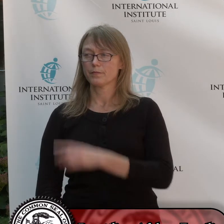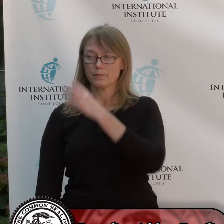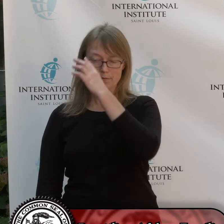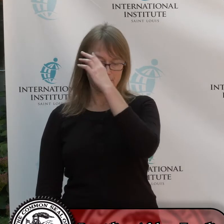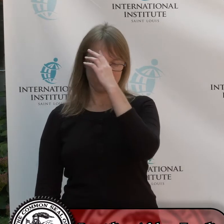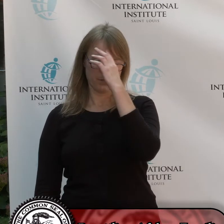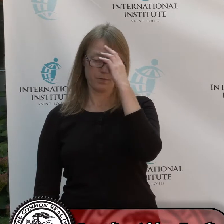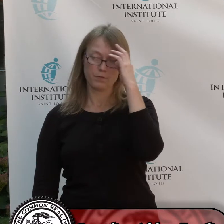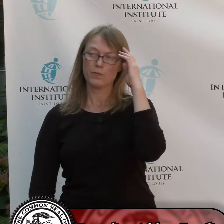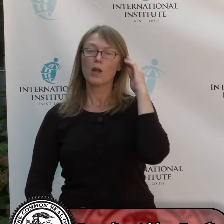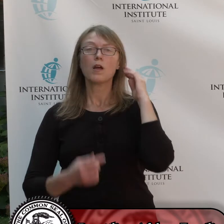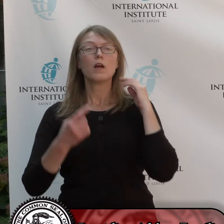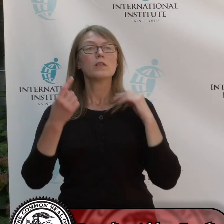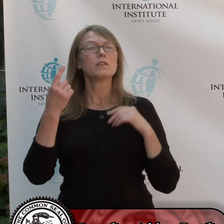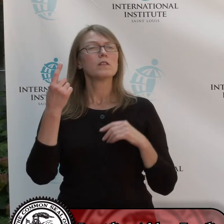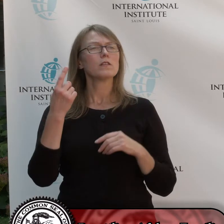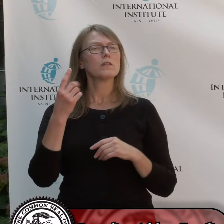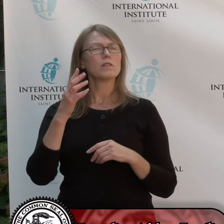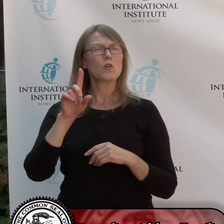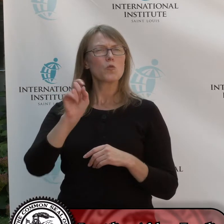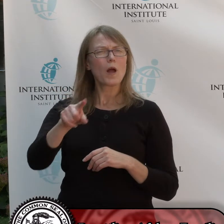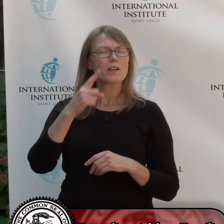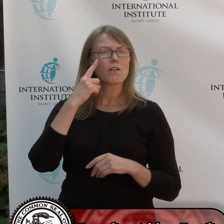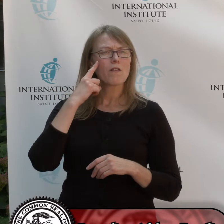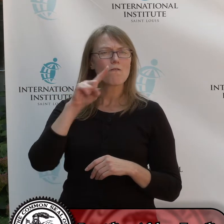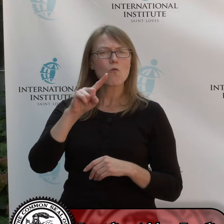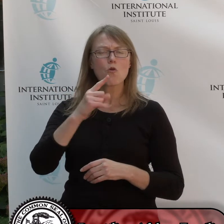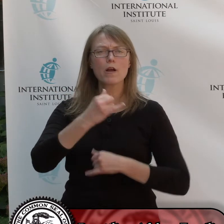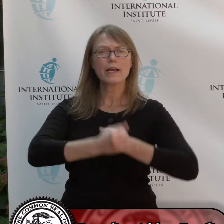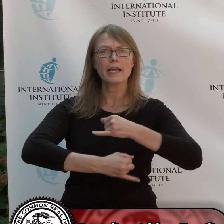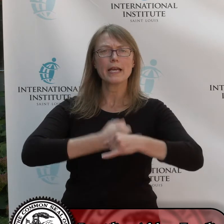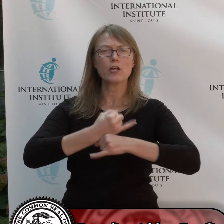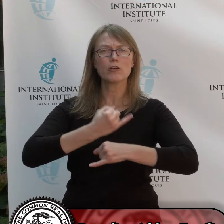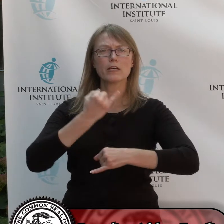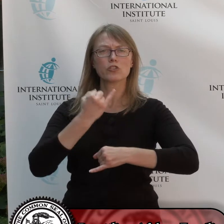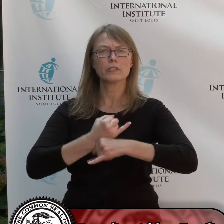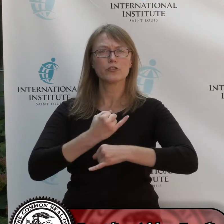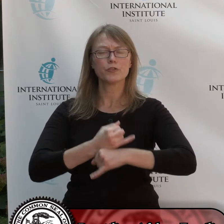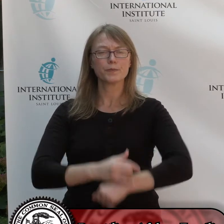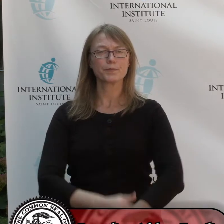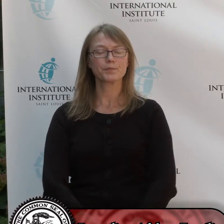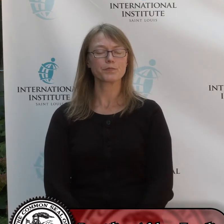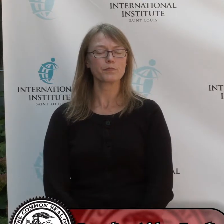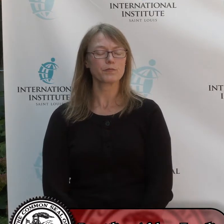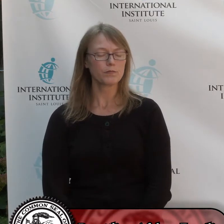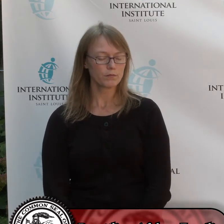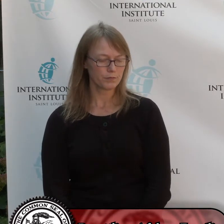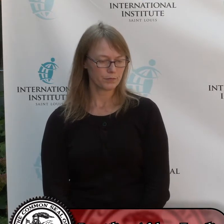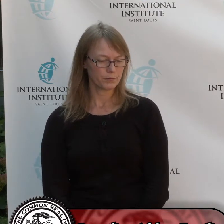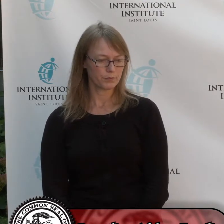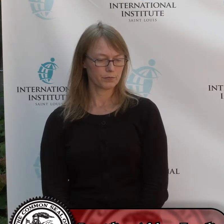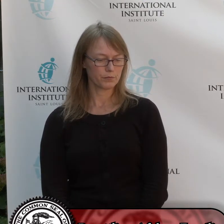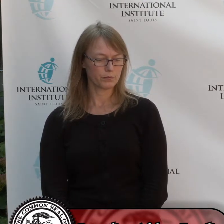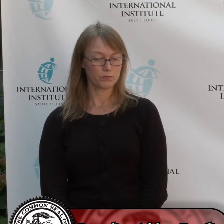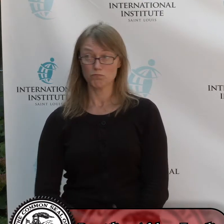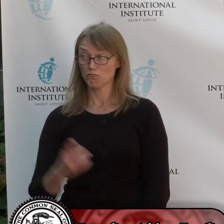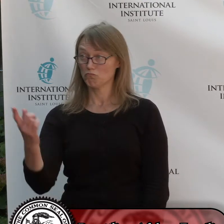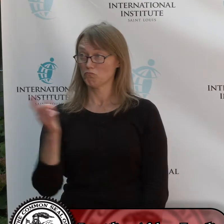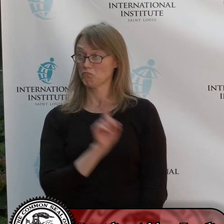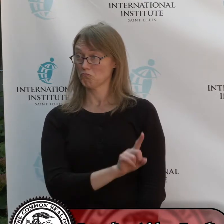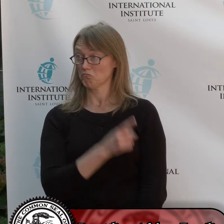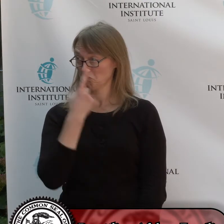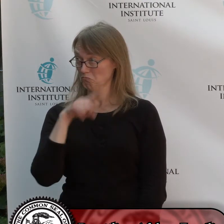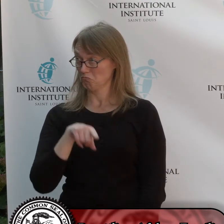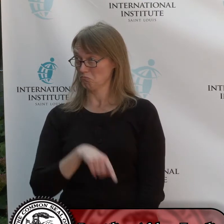Anybody with the International Institute? Yeah. Just curious, so just step up to your mic.